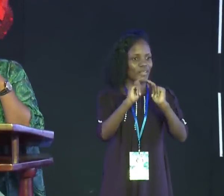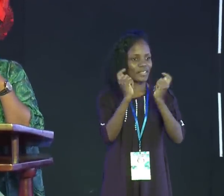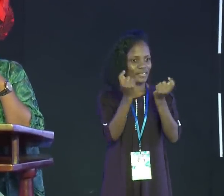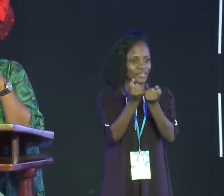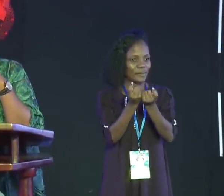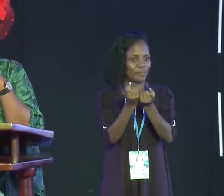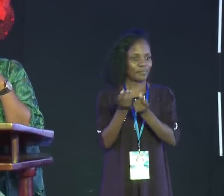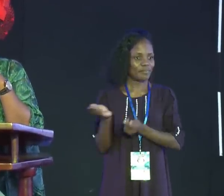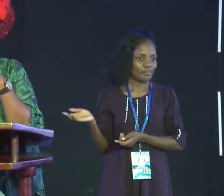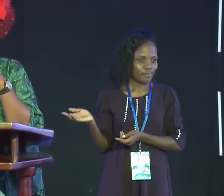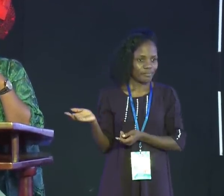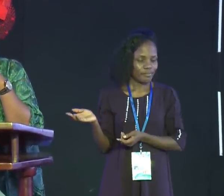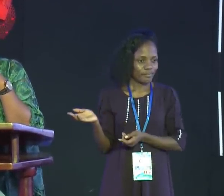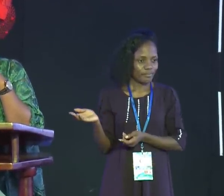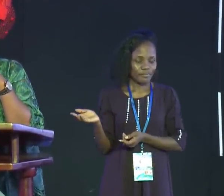team.